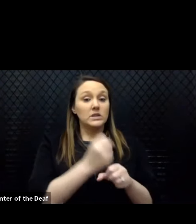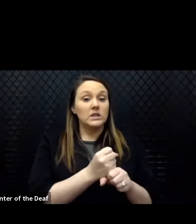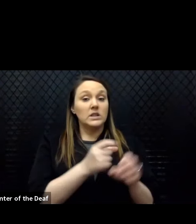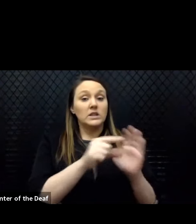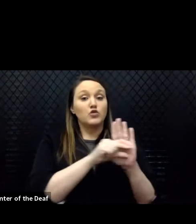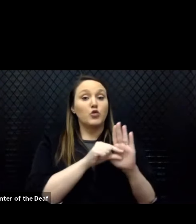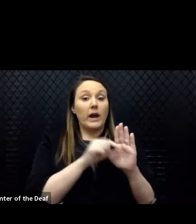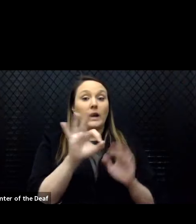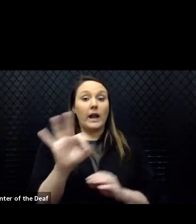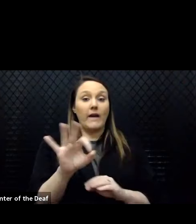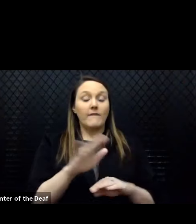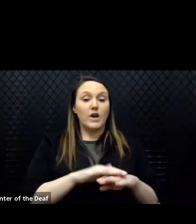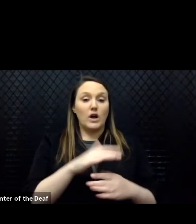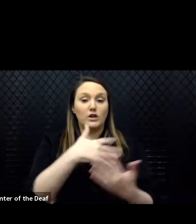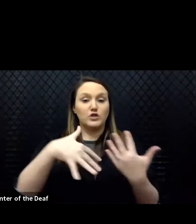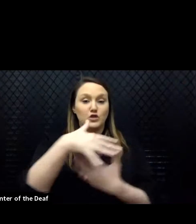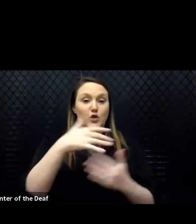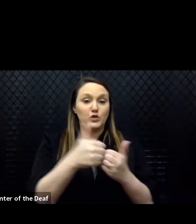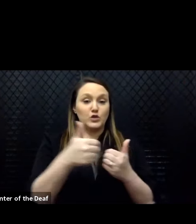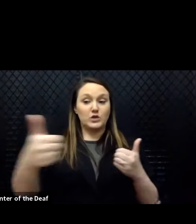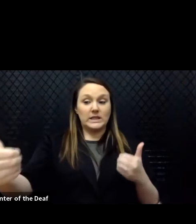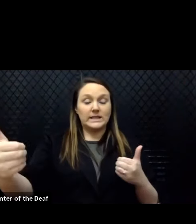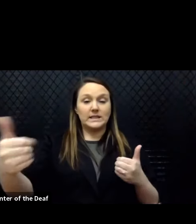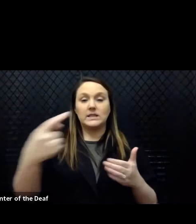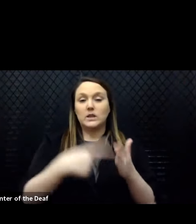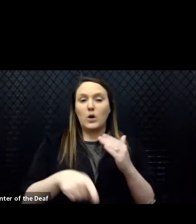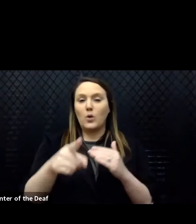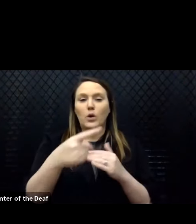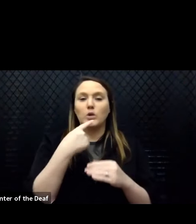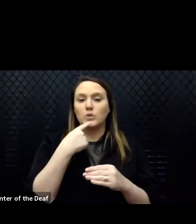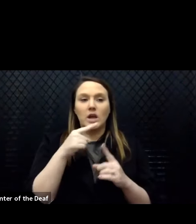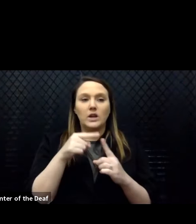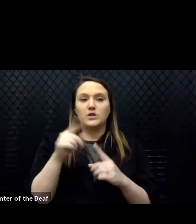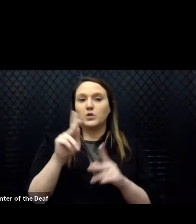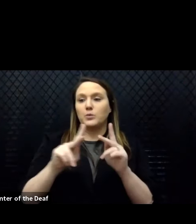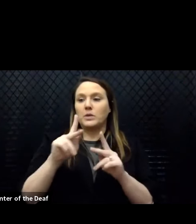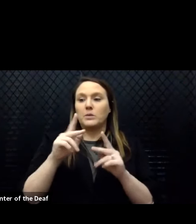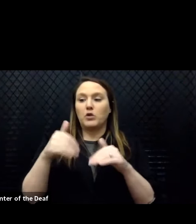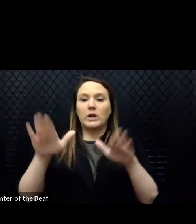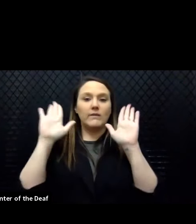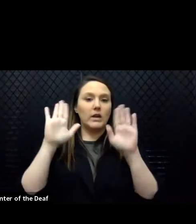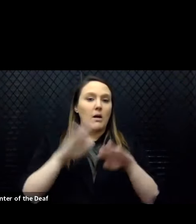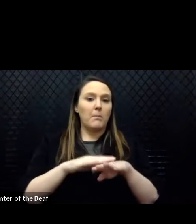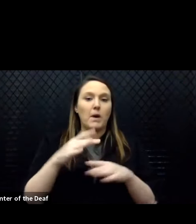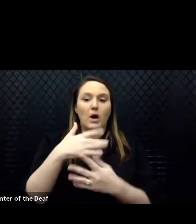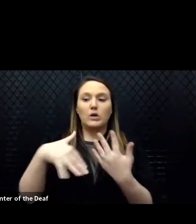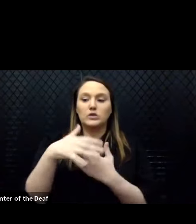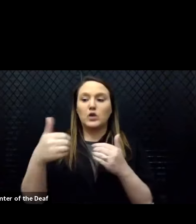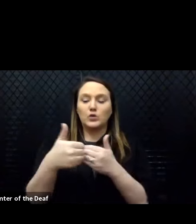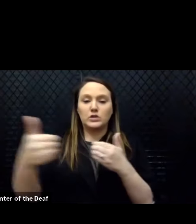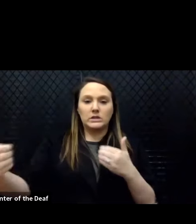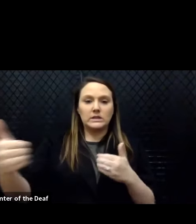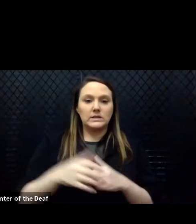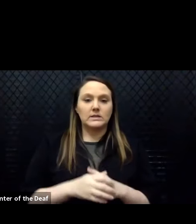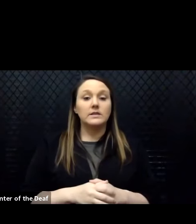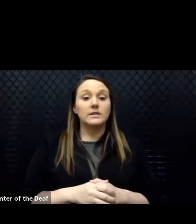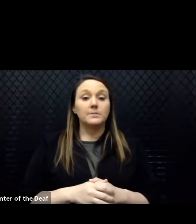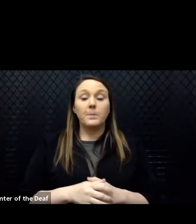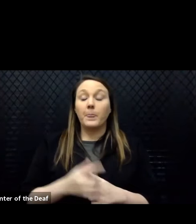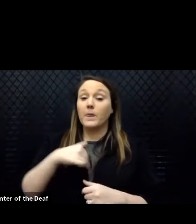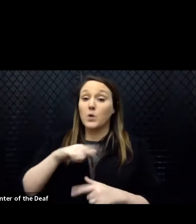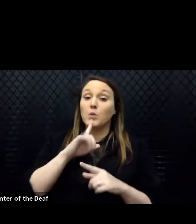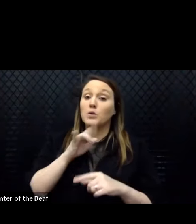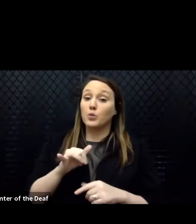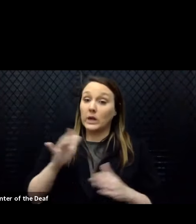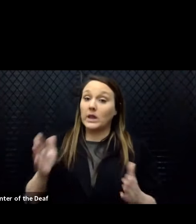on social distancing. What would you say to those who may be giving up on following social distancing protocol? We really